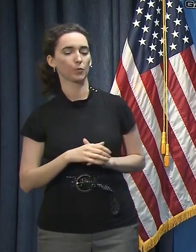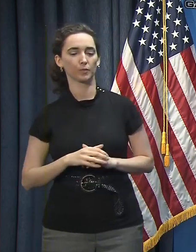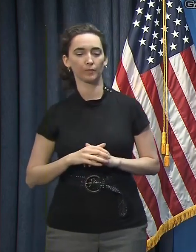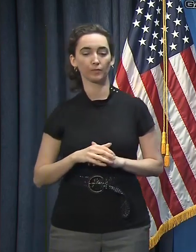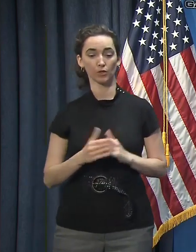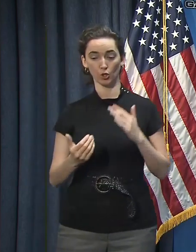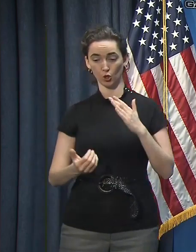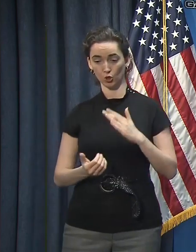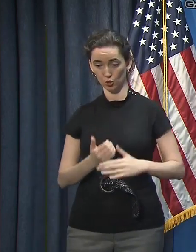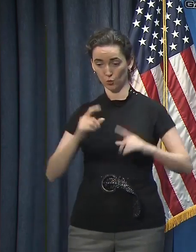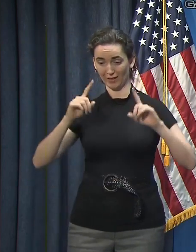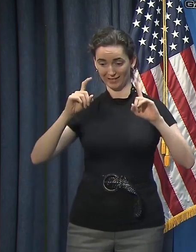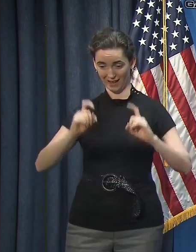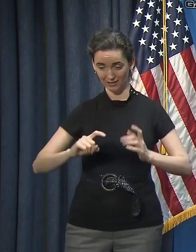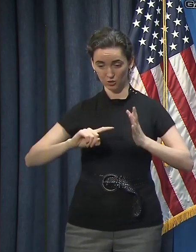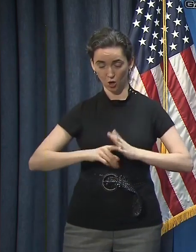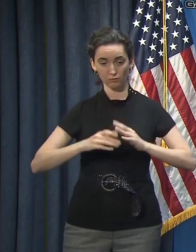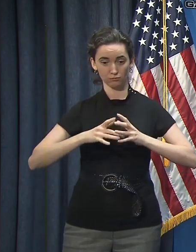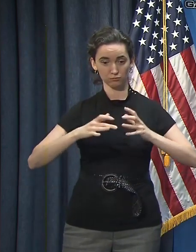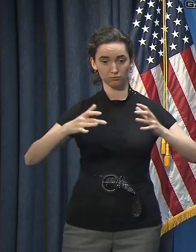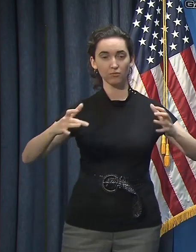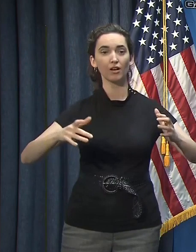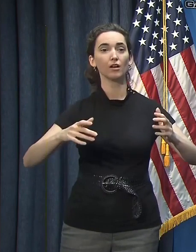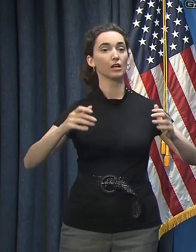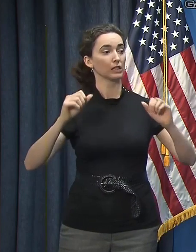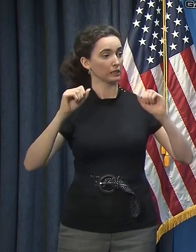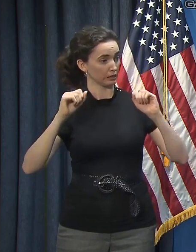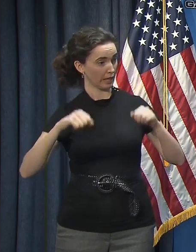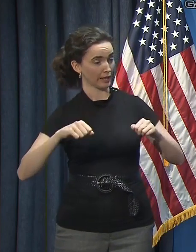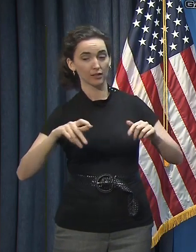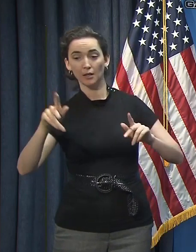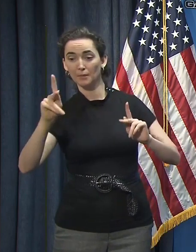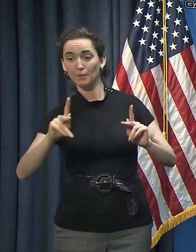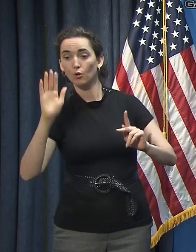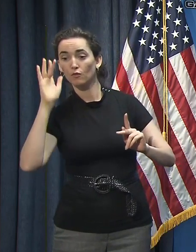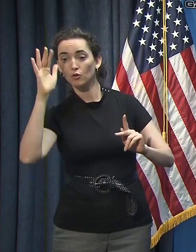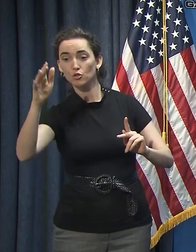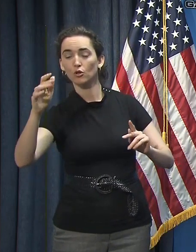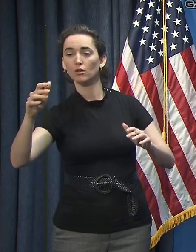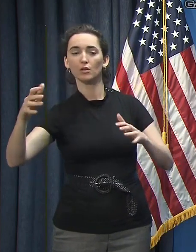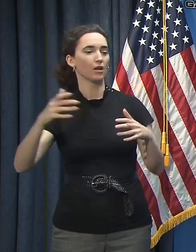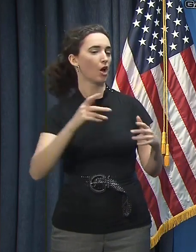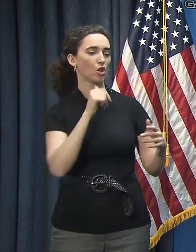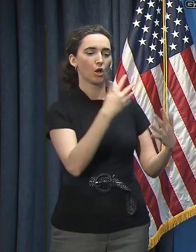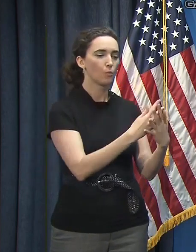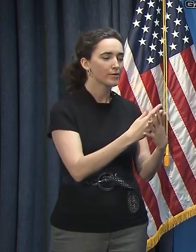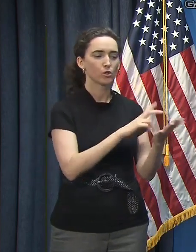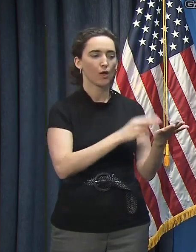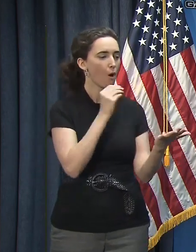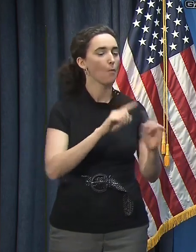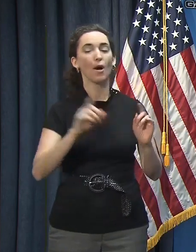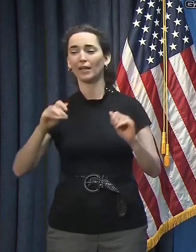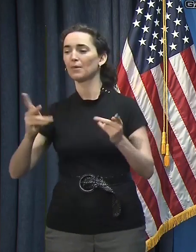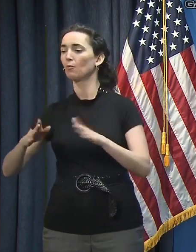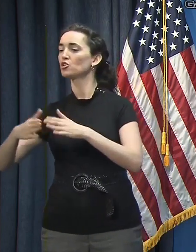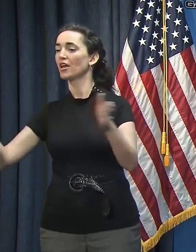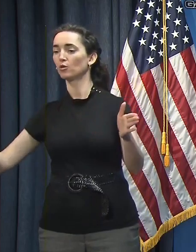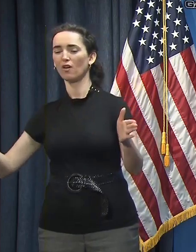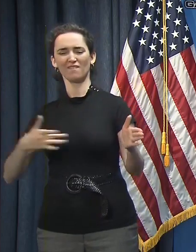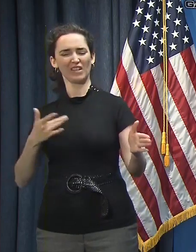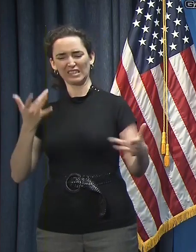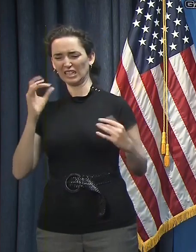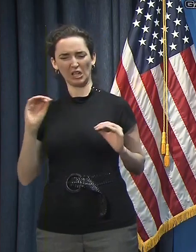new testing when eventually people in the general population who are asymptomatic will be tested, not necessarily people in nursing homes or prisons?